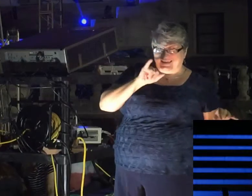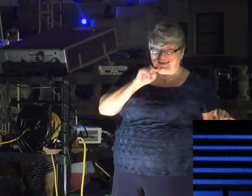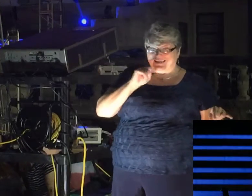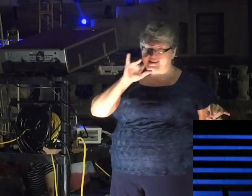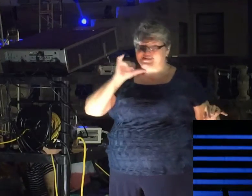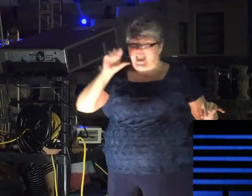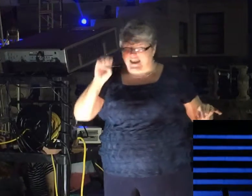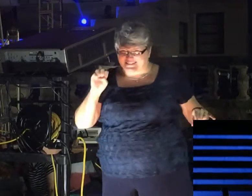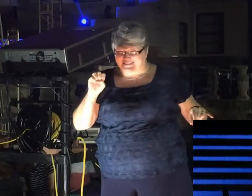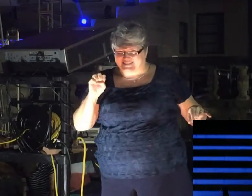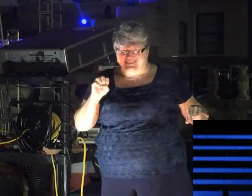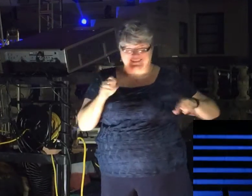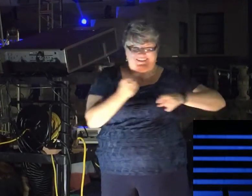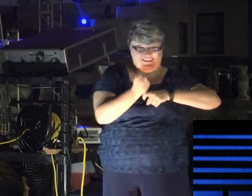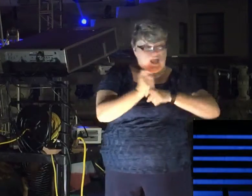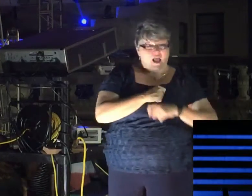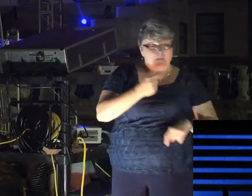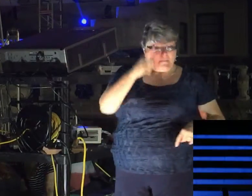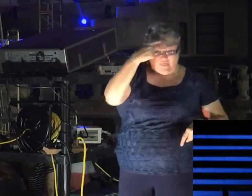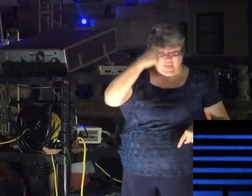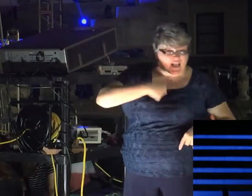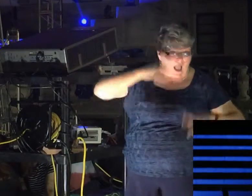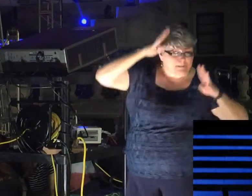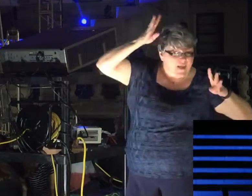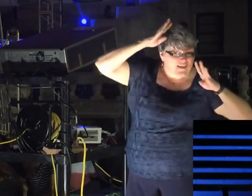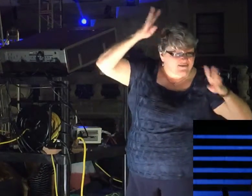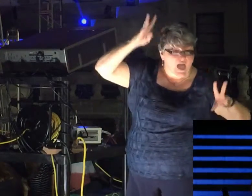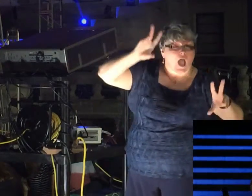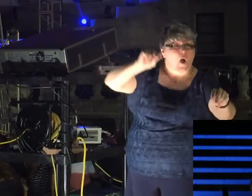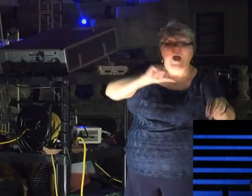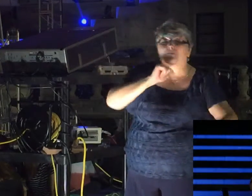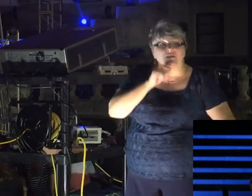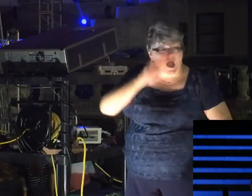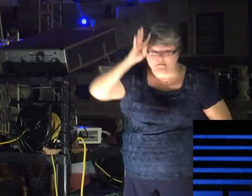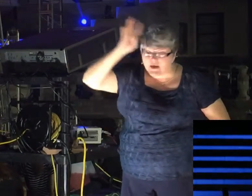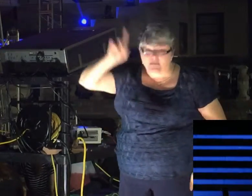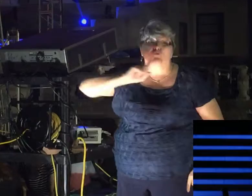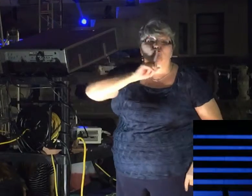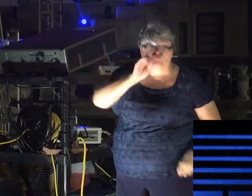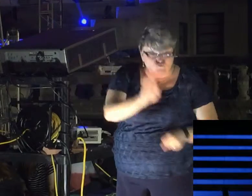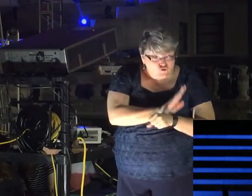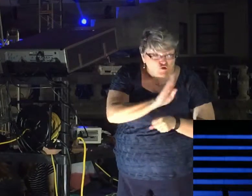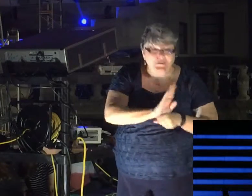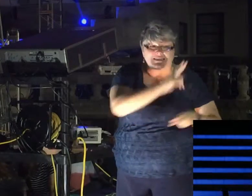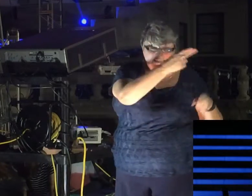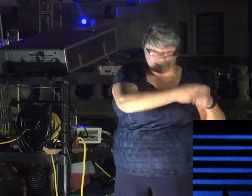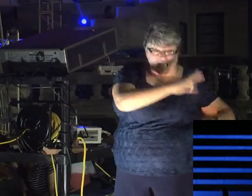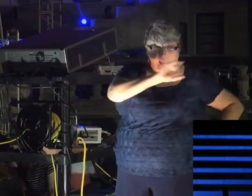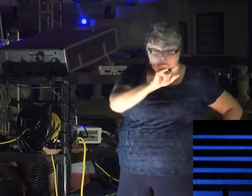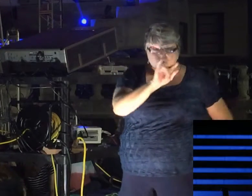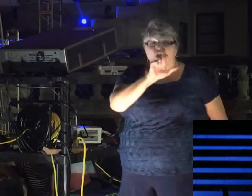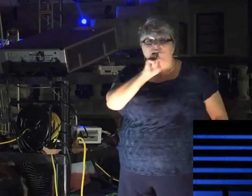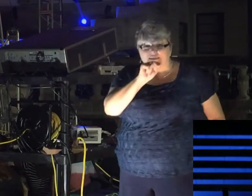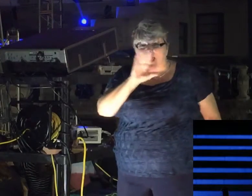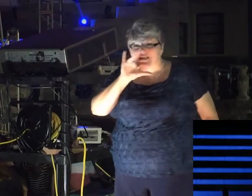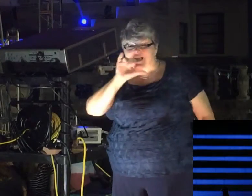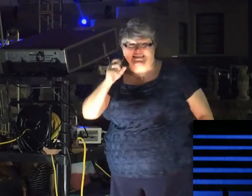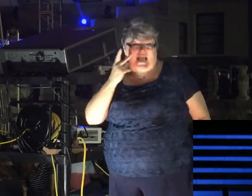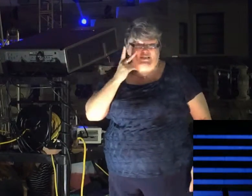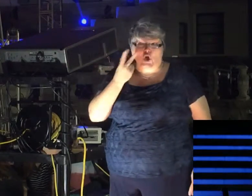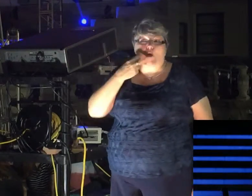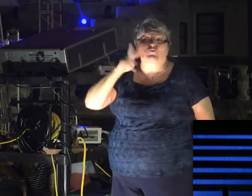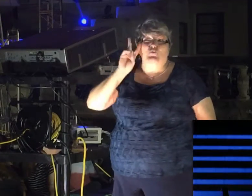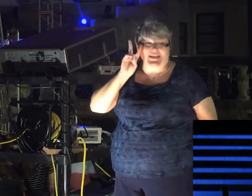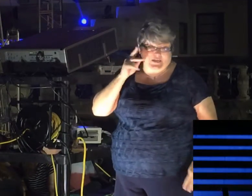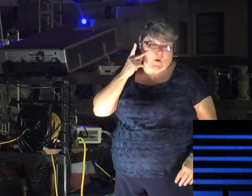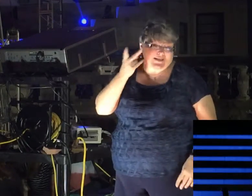case. And people think I'm making that up, and I'm not. He's a real guy. I